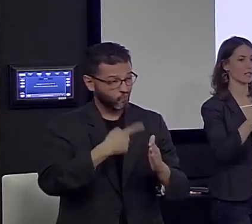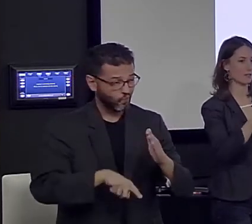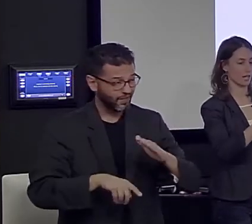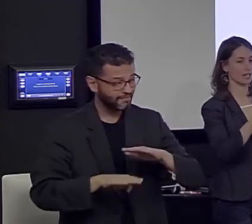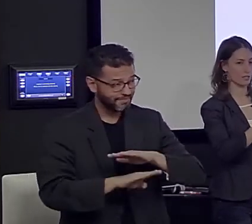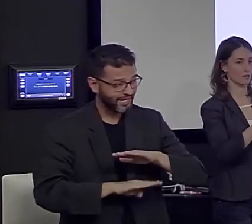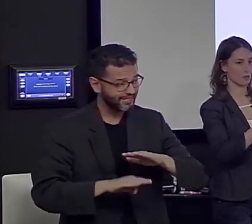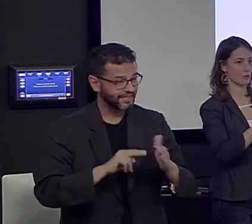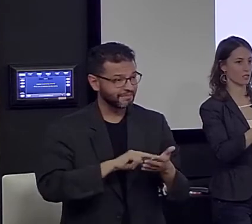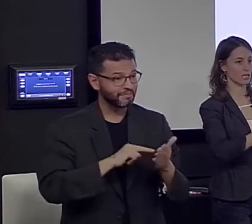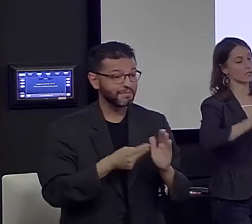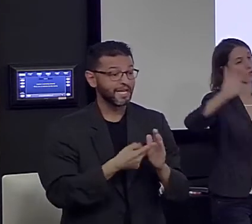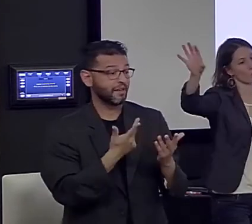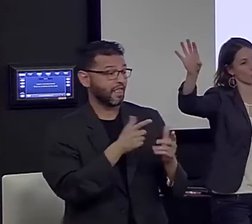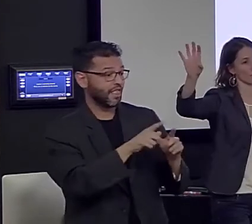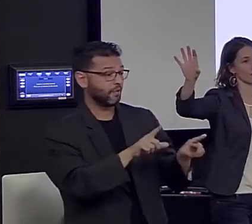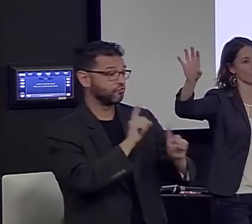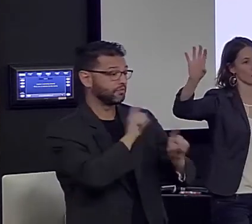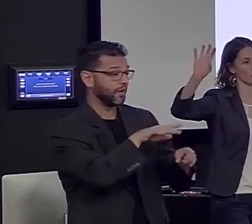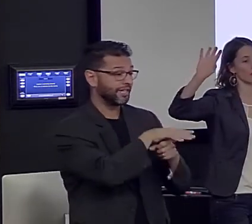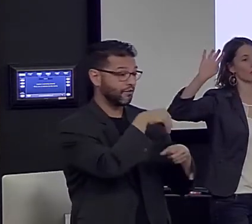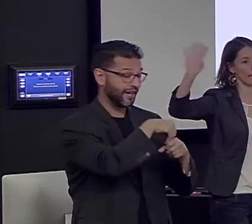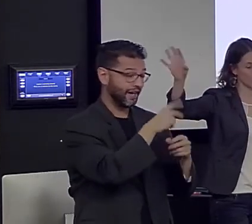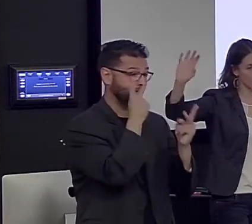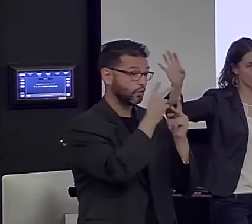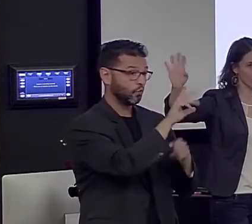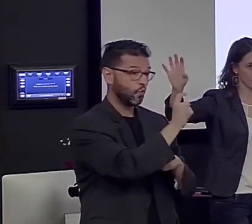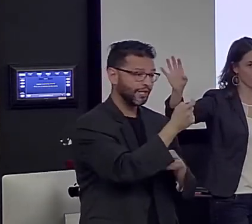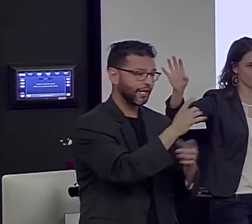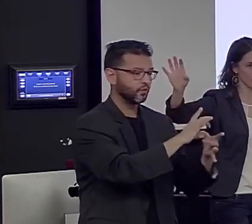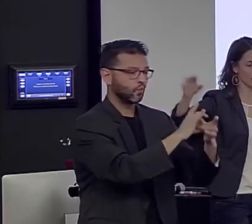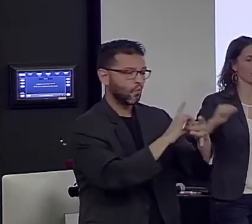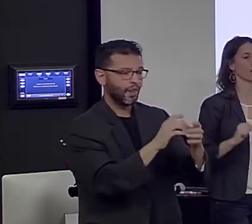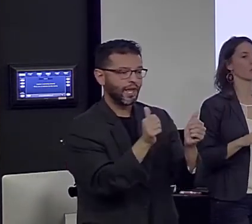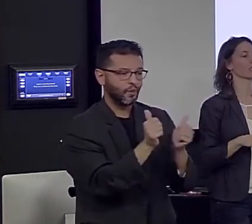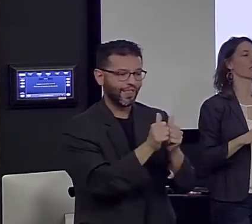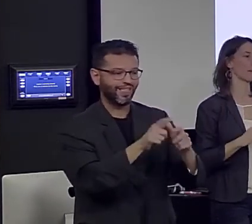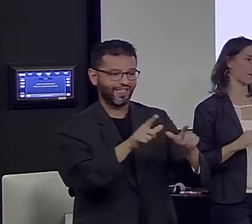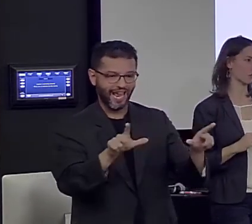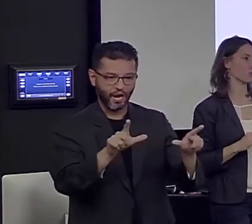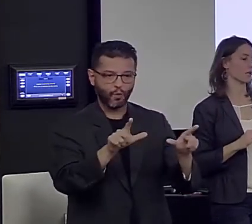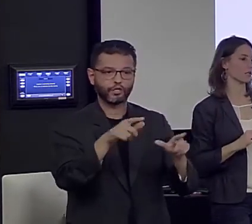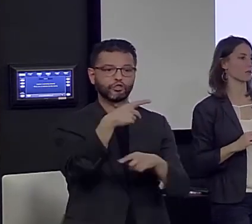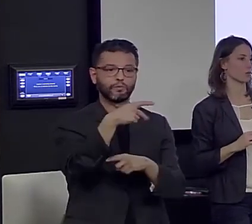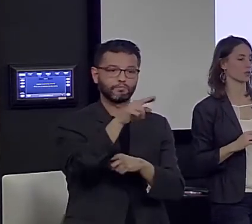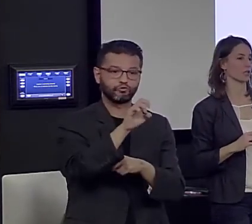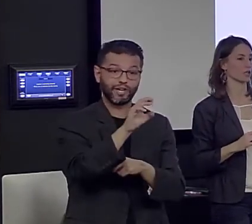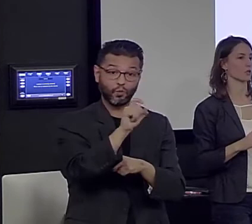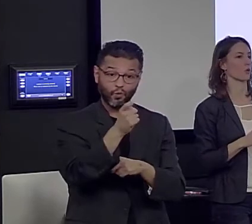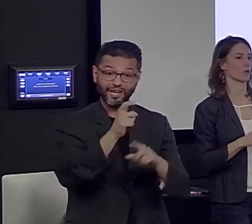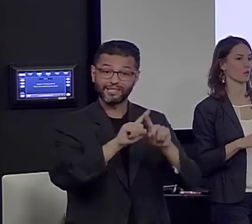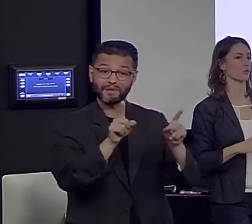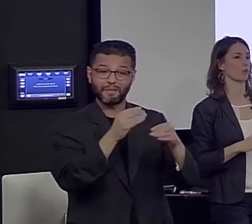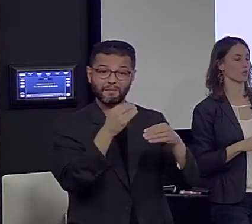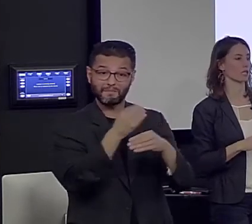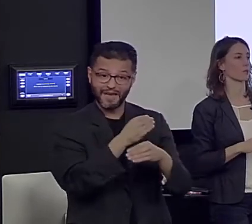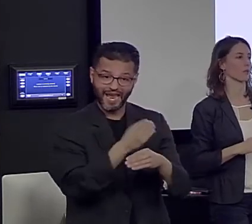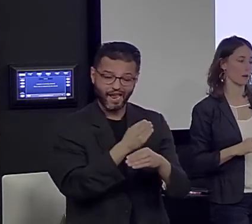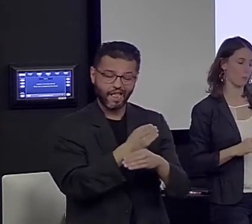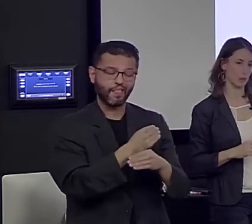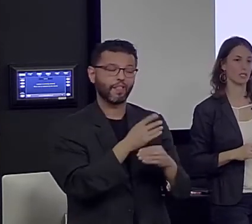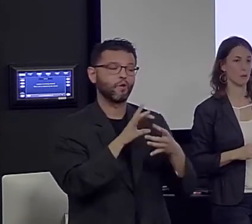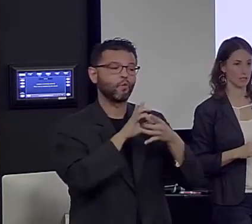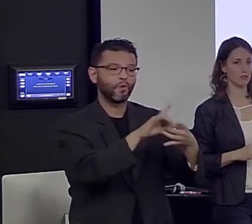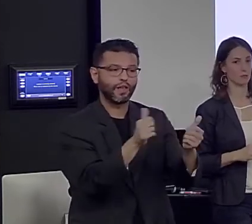language responsive areas in visual cortex are correlating with language prefrontal cortex, whereas in the math responsive visual areas are correlating